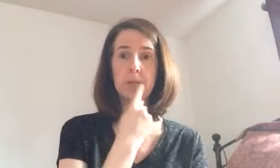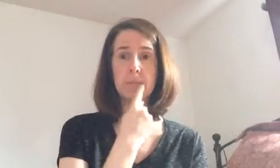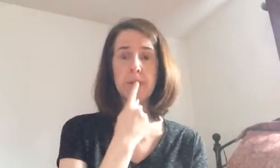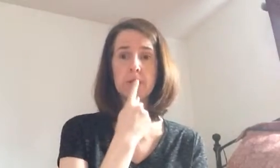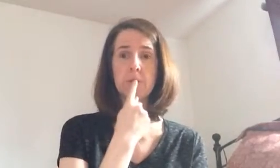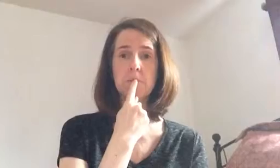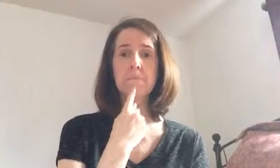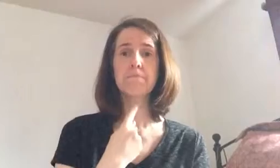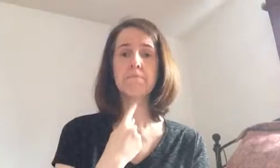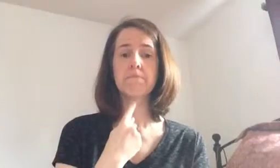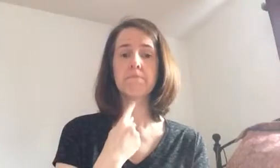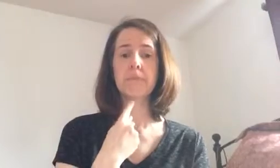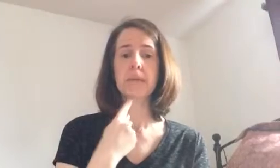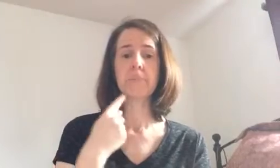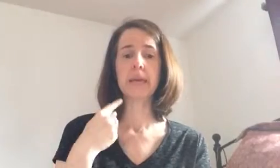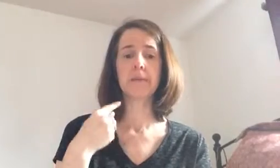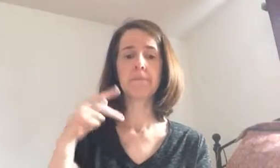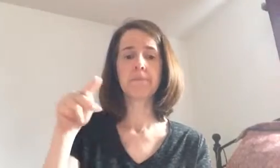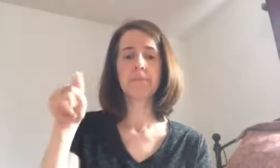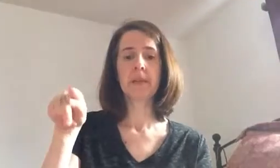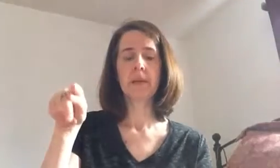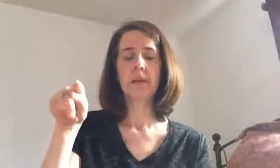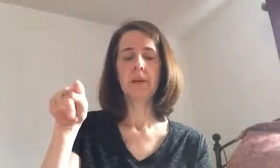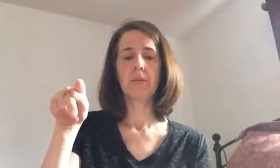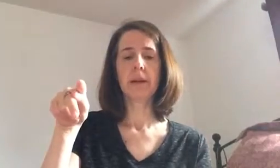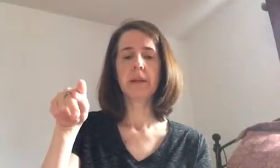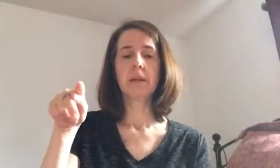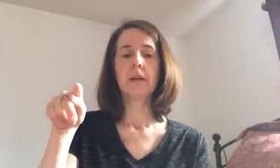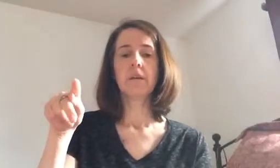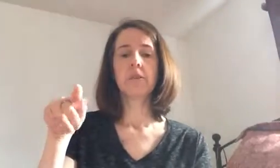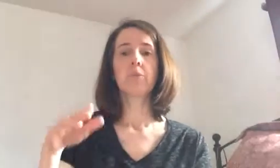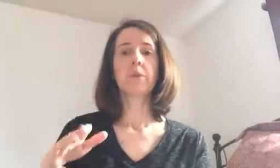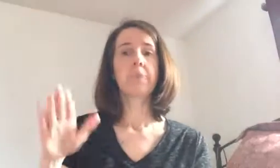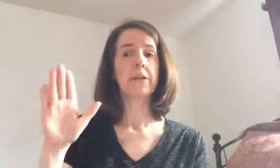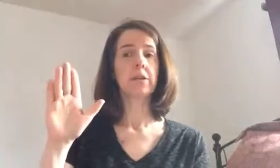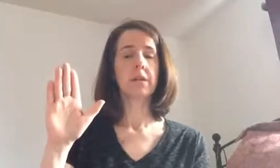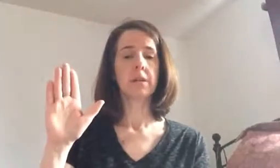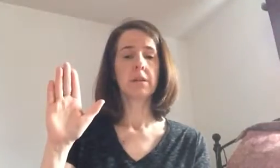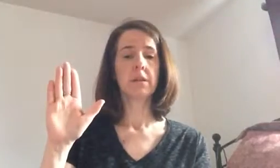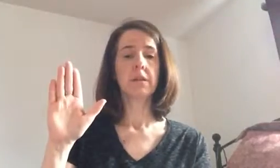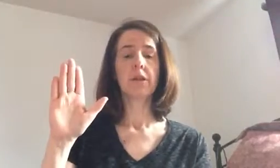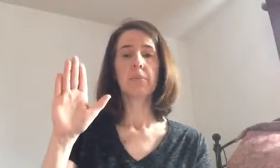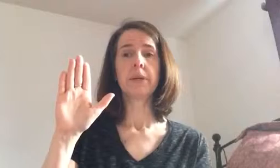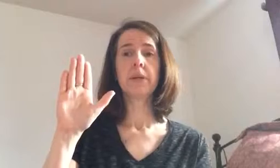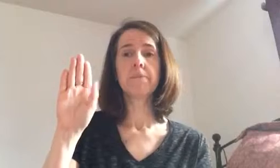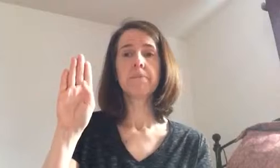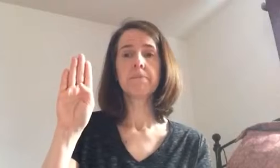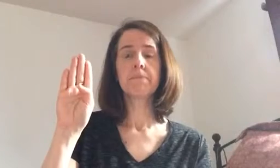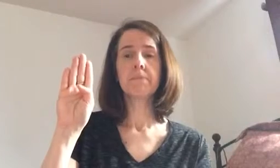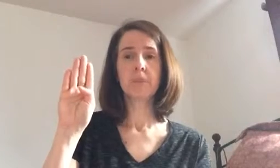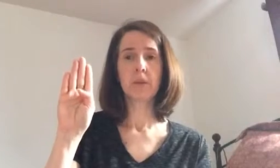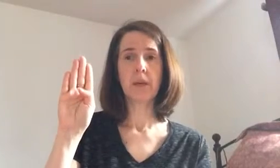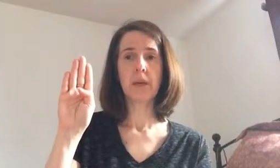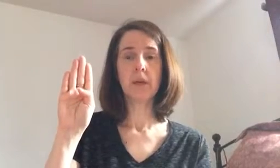can be pink too. Pink. All right, another one back to the letter B, okay,